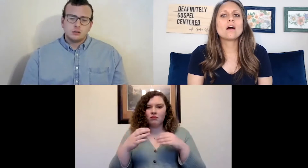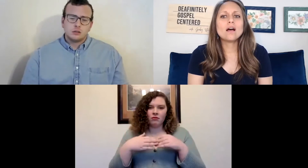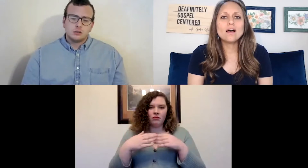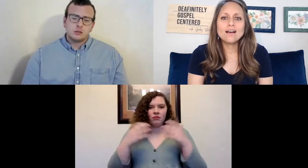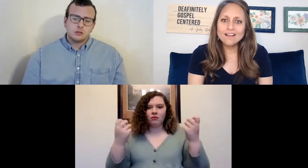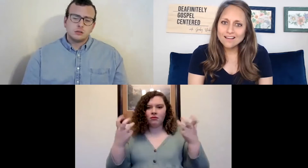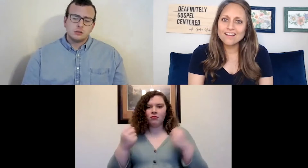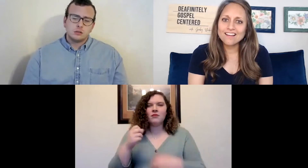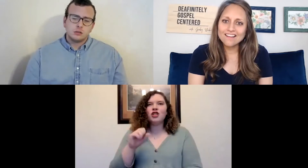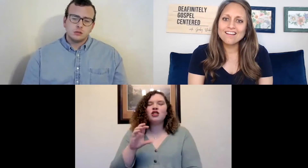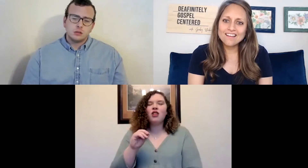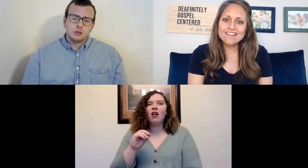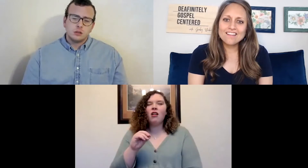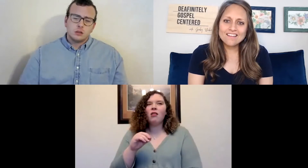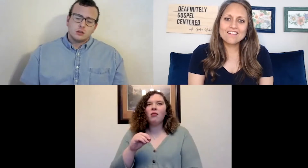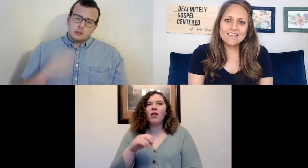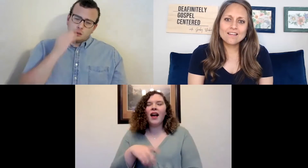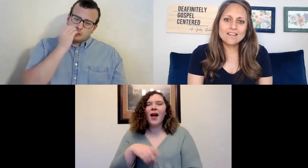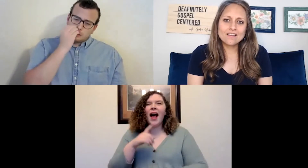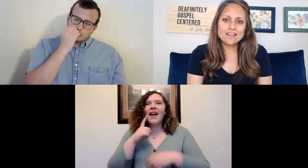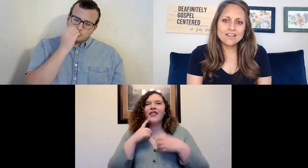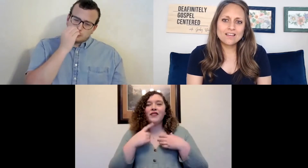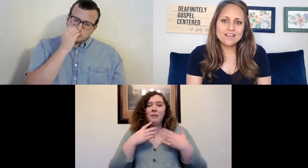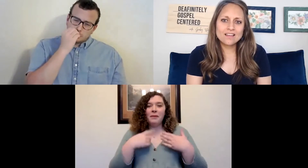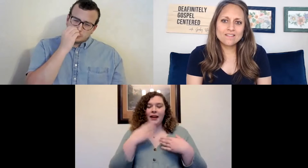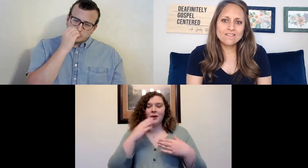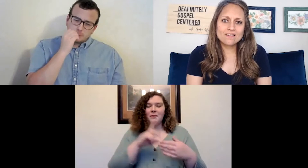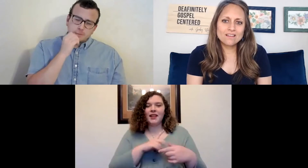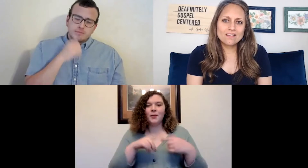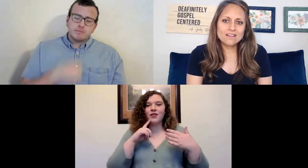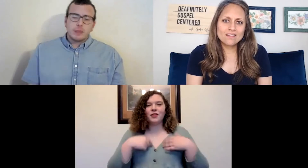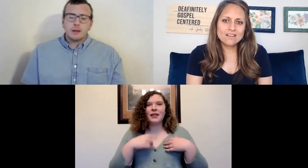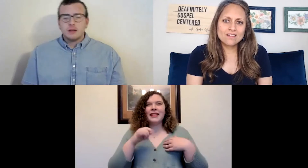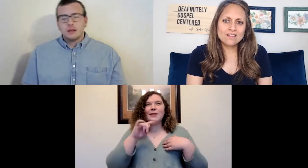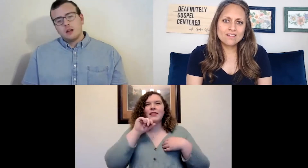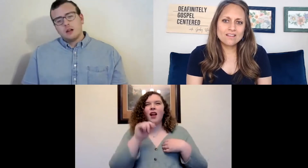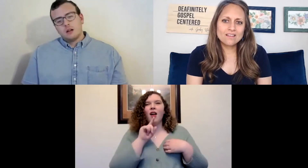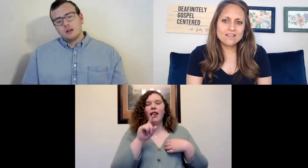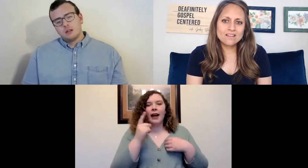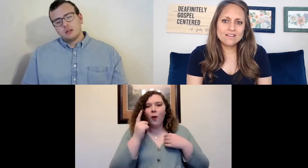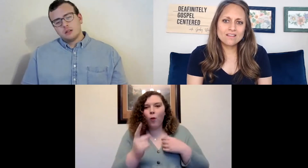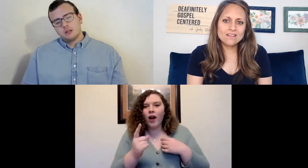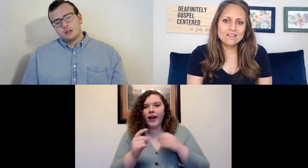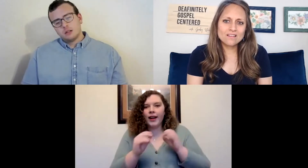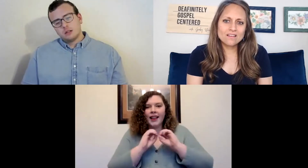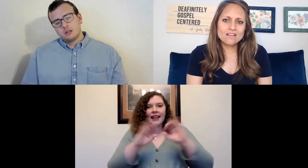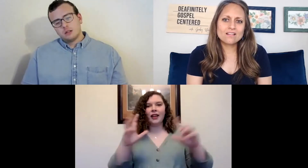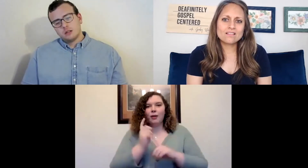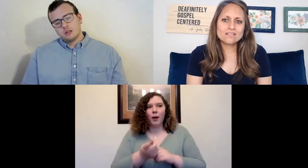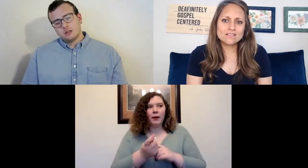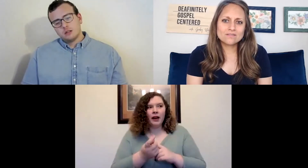of us would always use sign language in any sort of situation like that. So I feel like